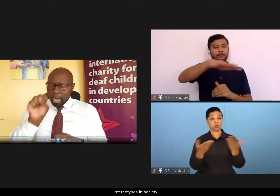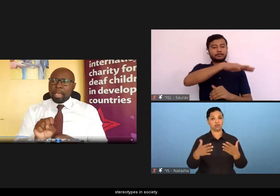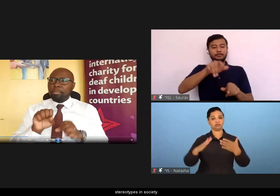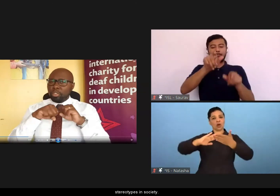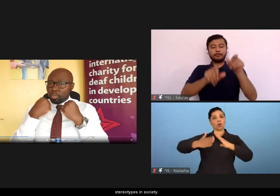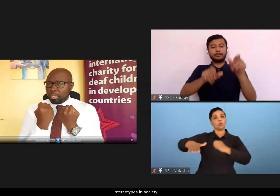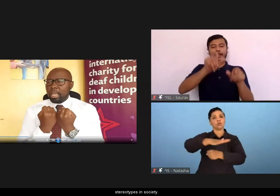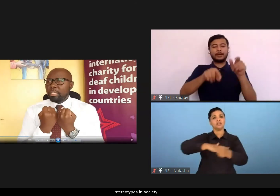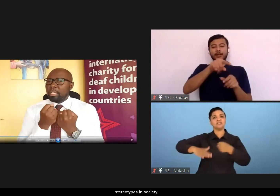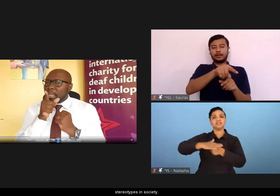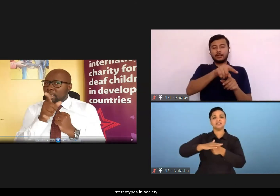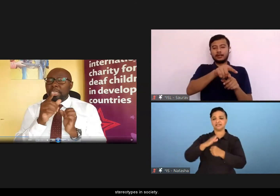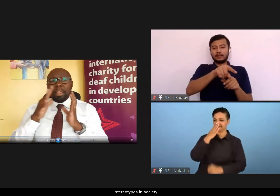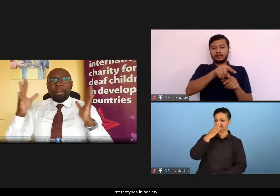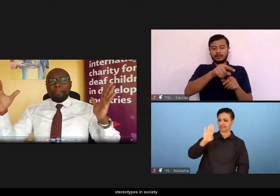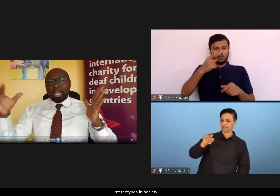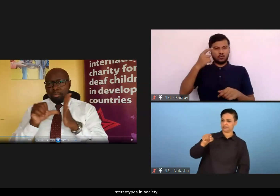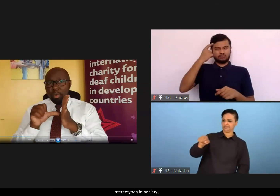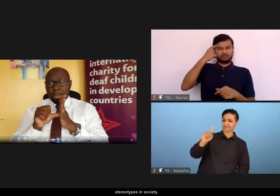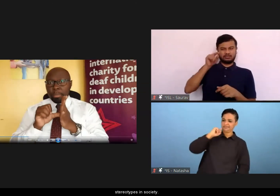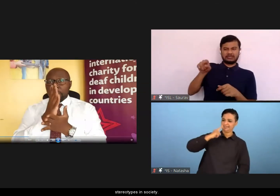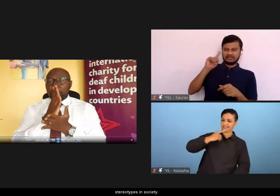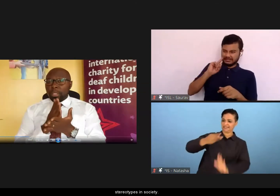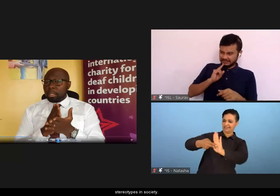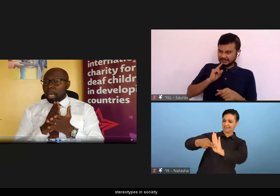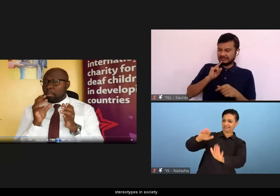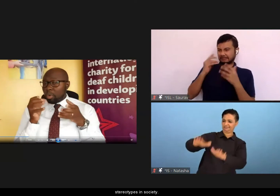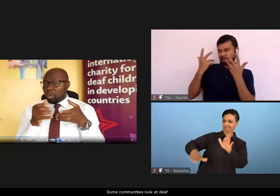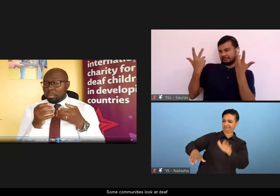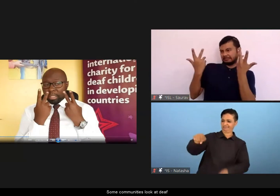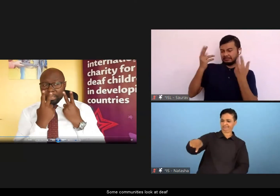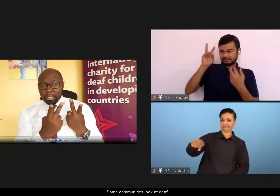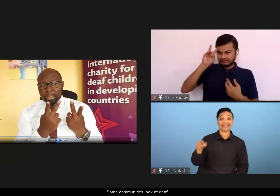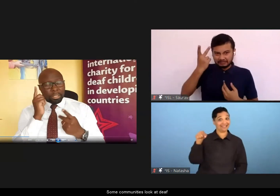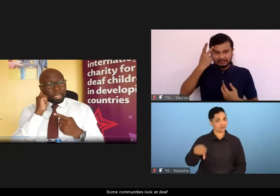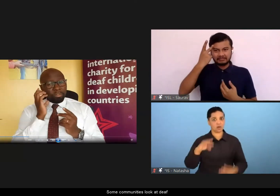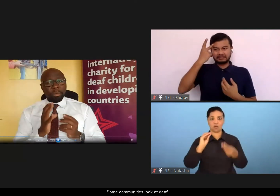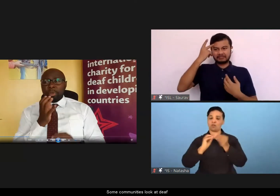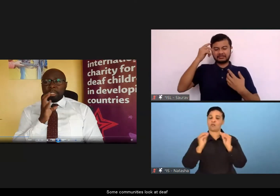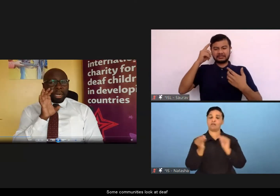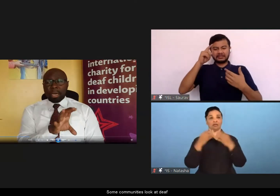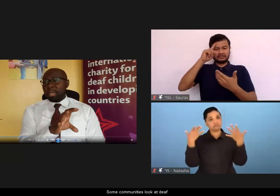Stereotypes in the society. This is a big problem.